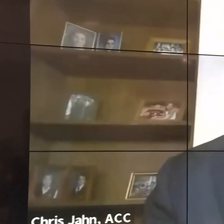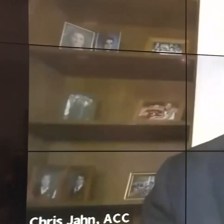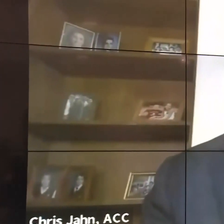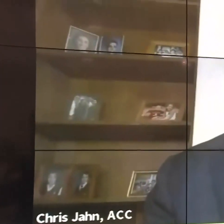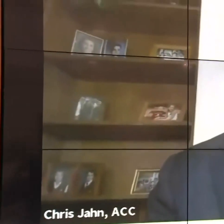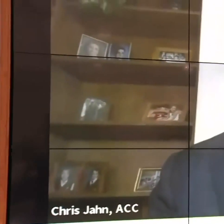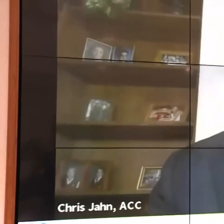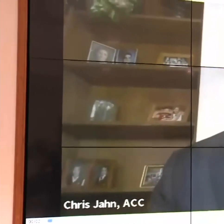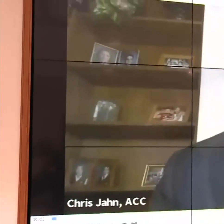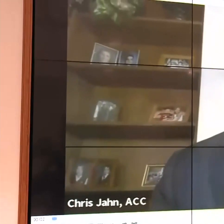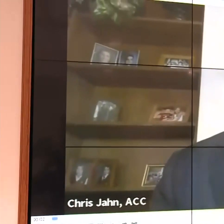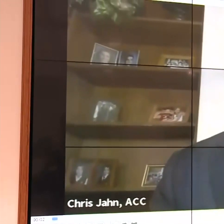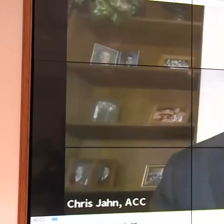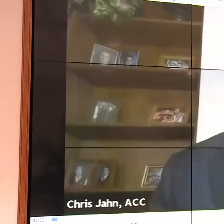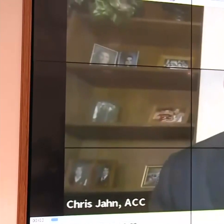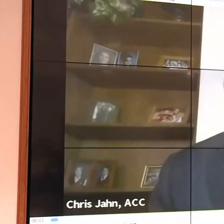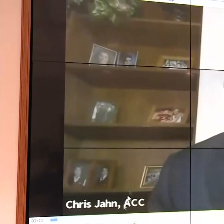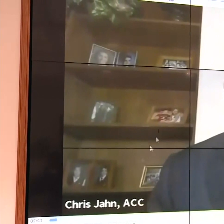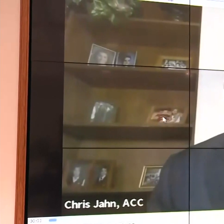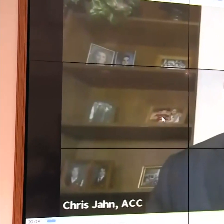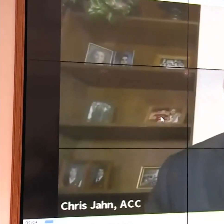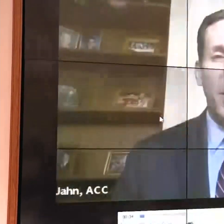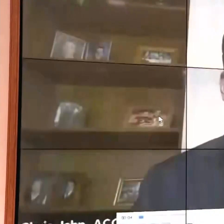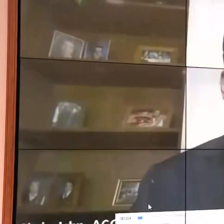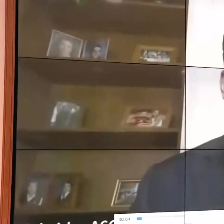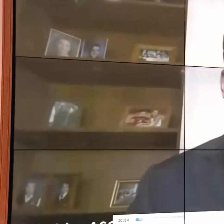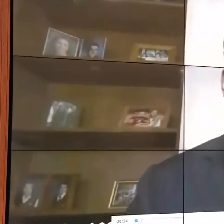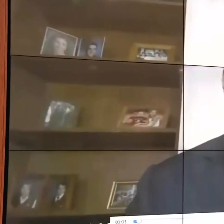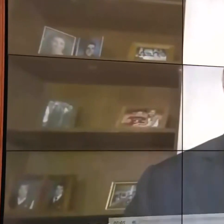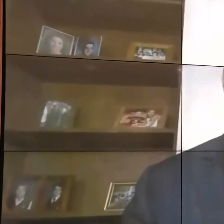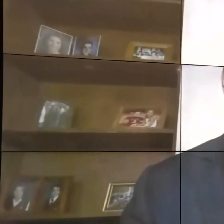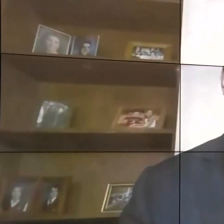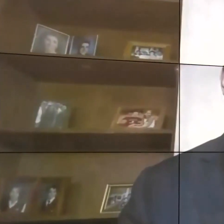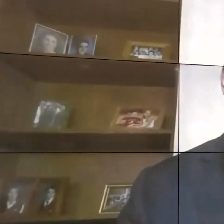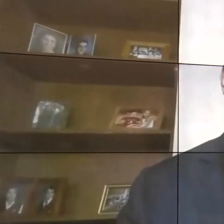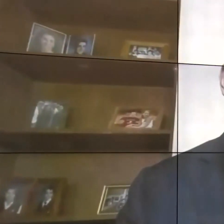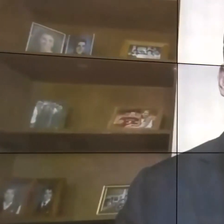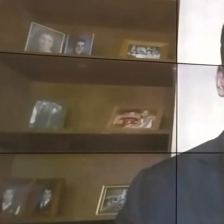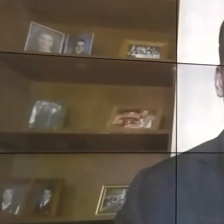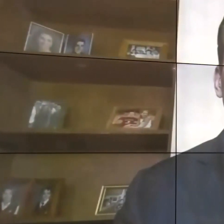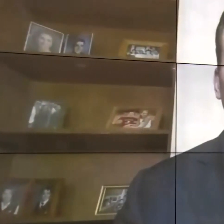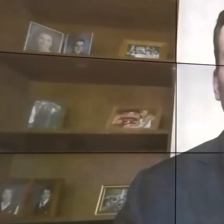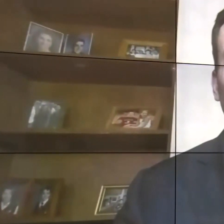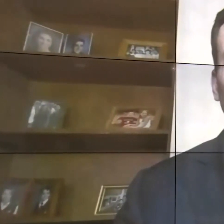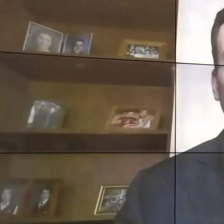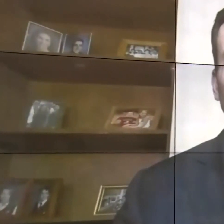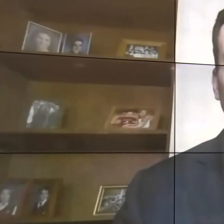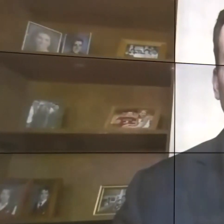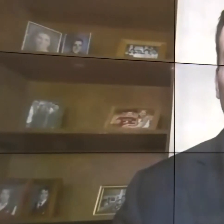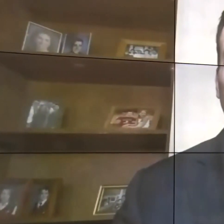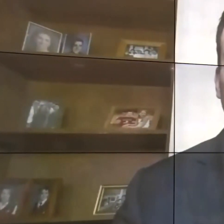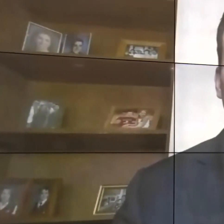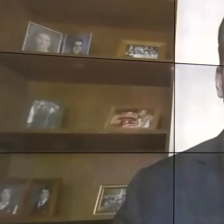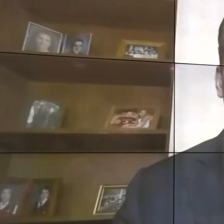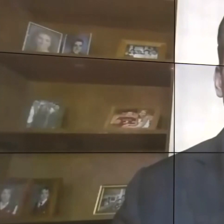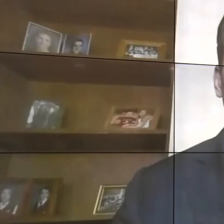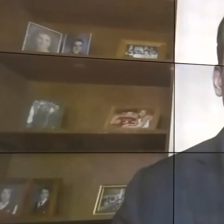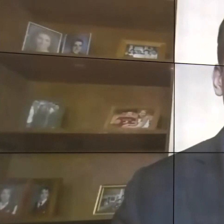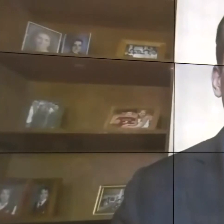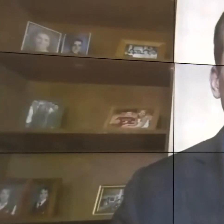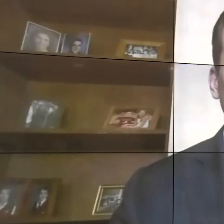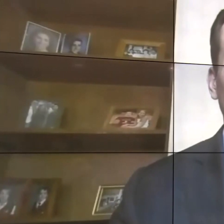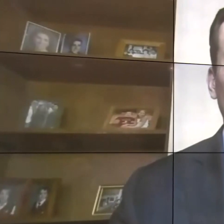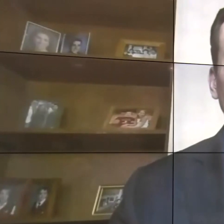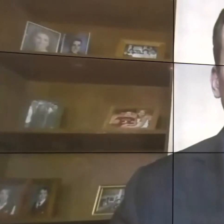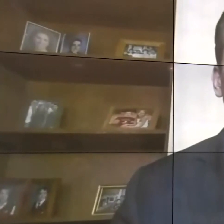Good afternoon. My name is Chris John, and I'm President and CEO of the American Chemistry Council. I wish I could be there with you to help announce the launch of